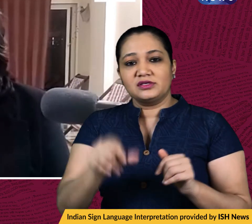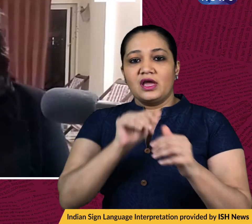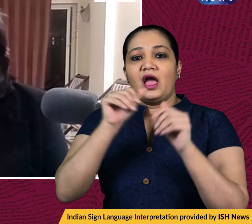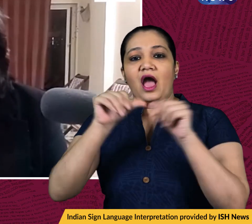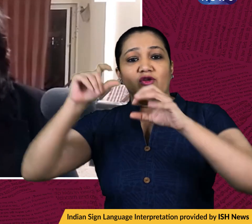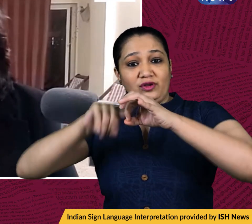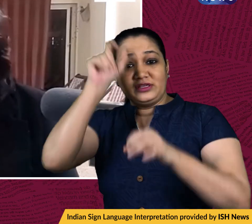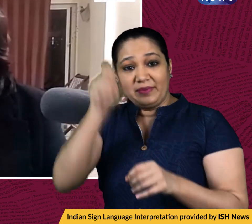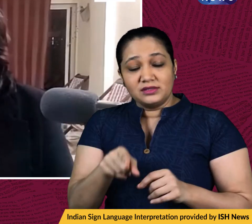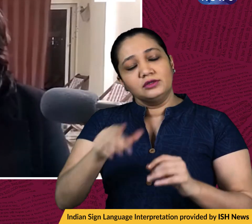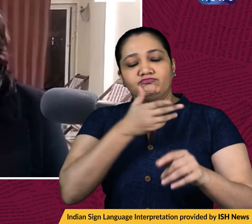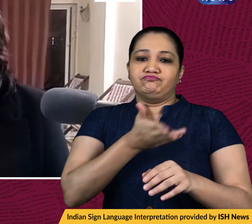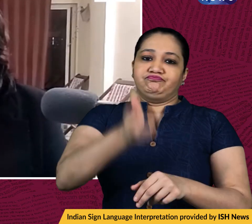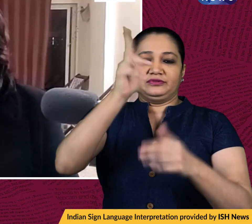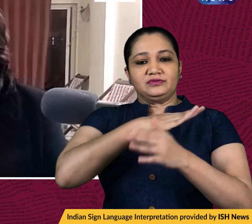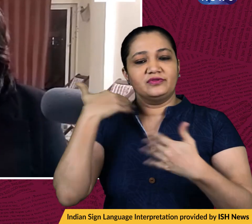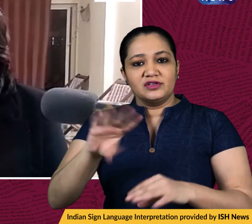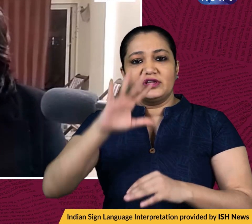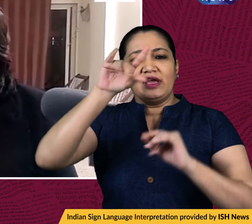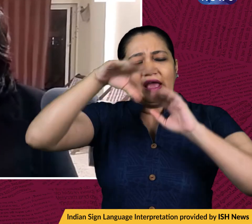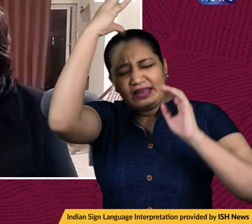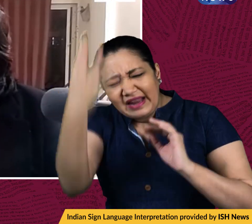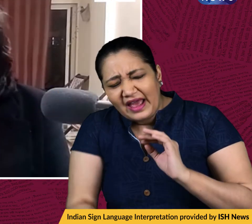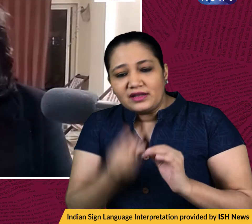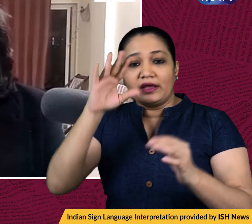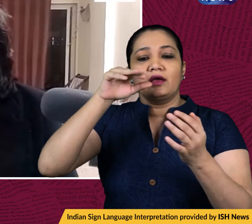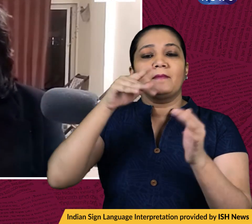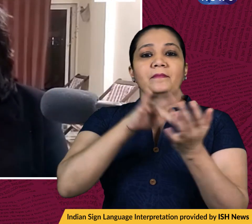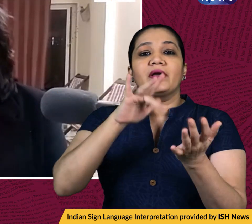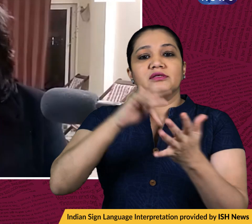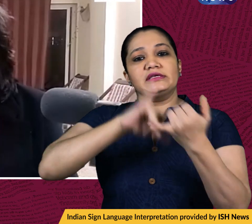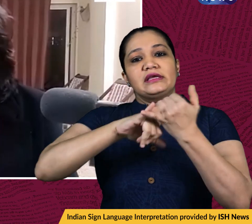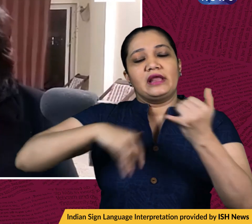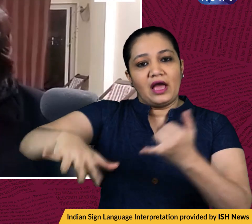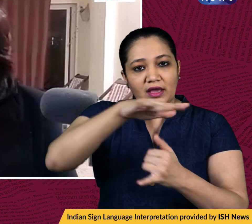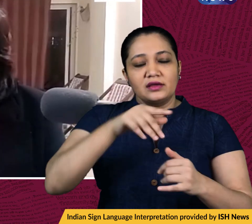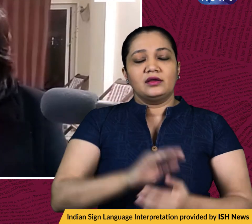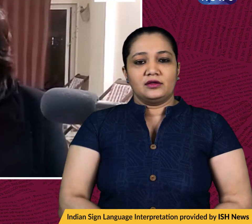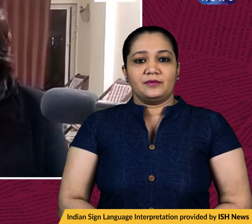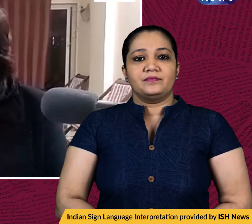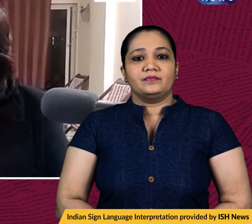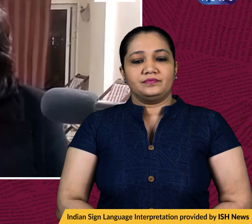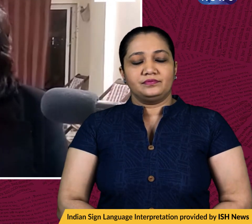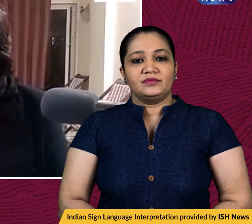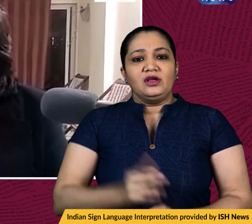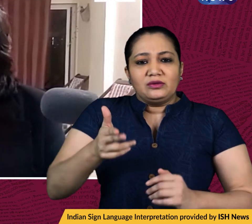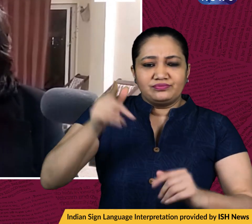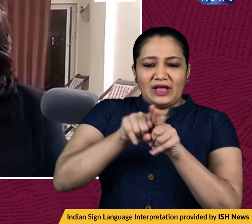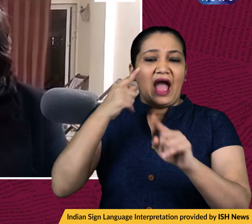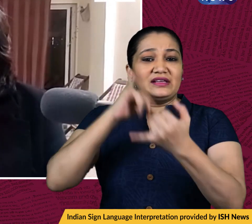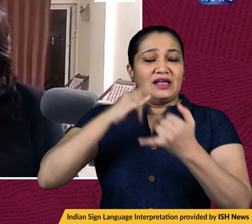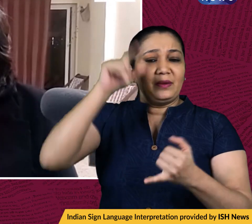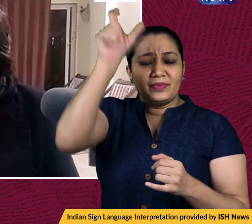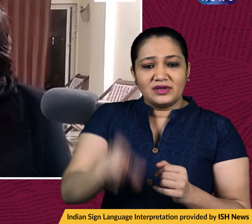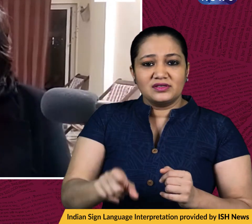al-Hashimi al-Qurayshi, was killed during an overnight raid in Syria's northwestern Idlib province. Now, the raid targeted